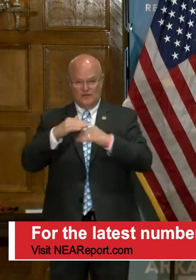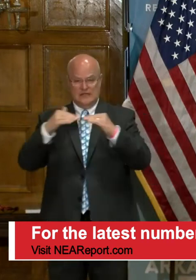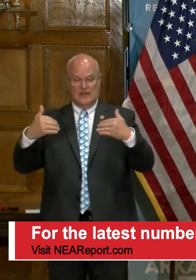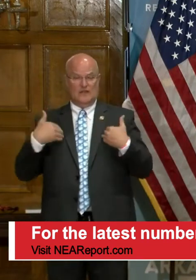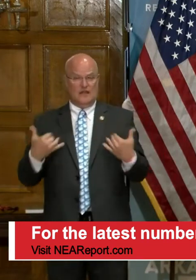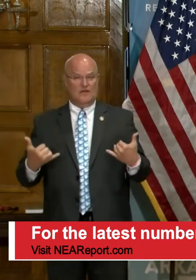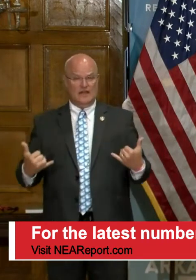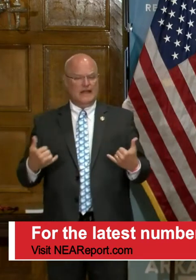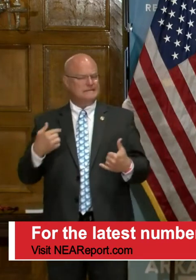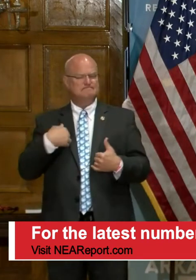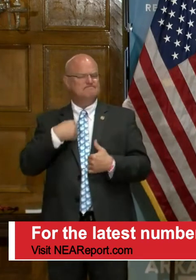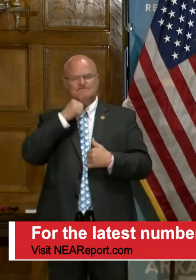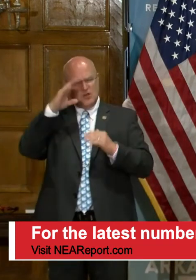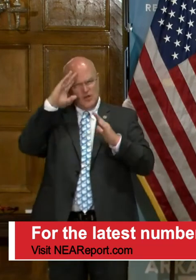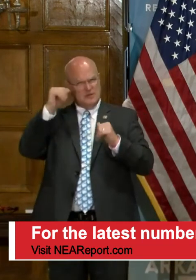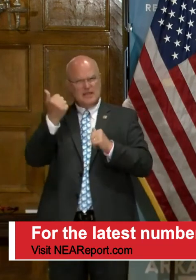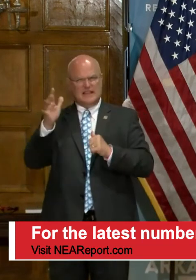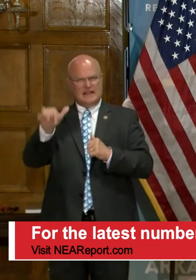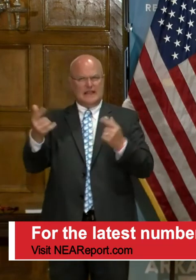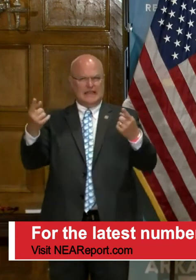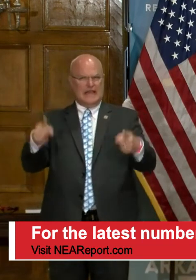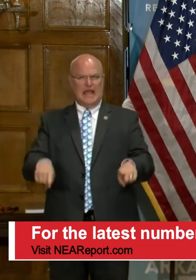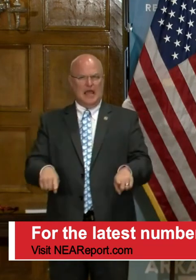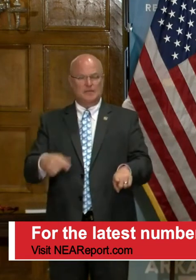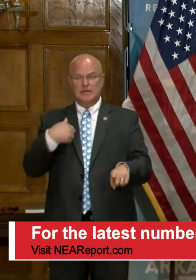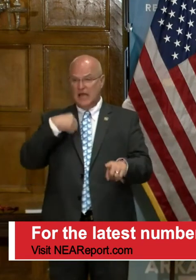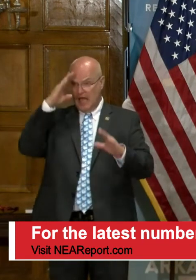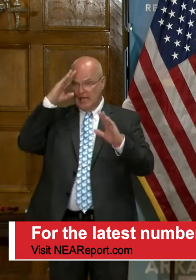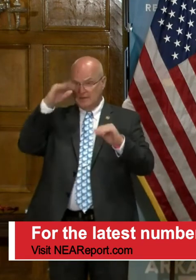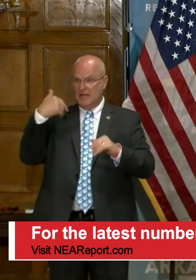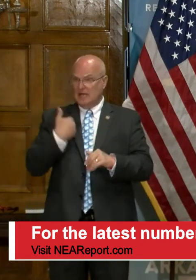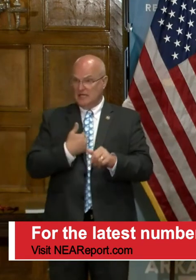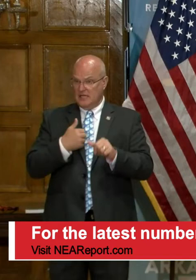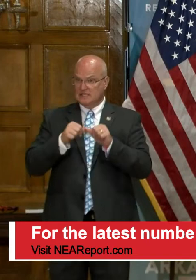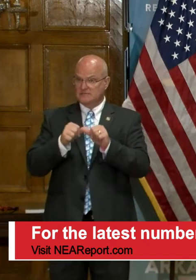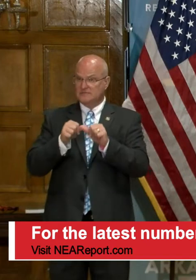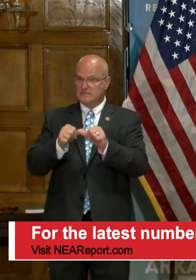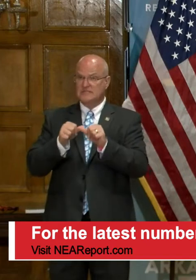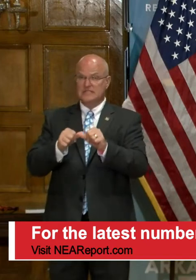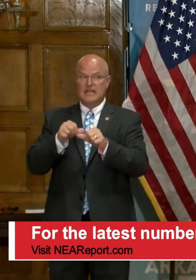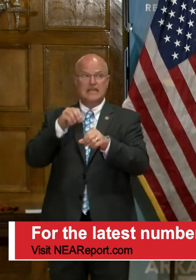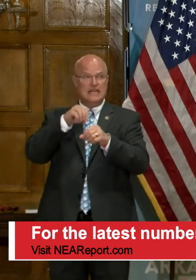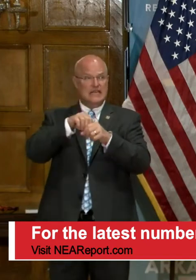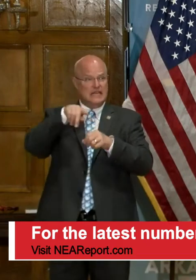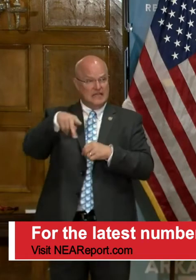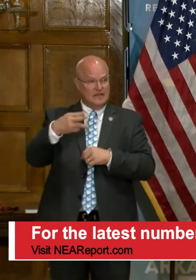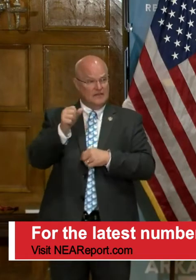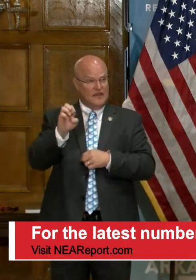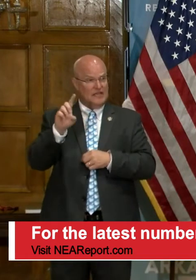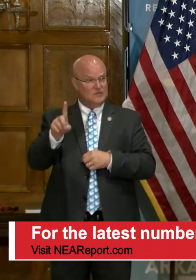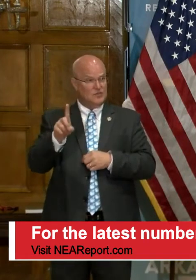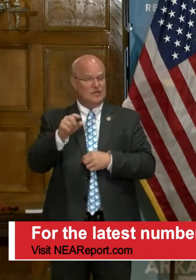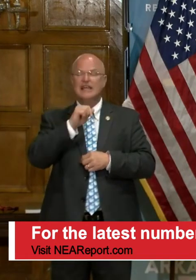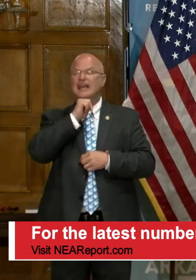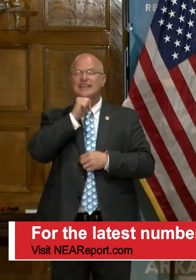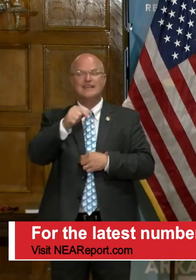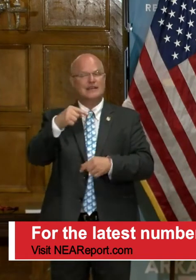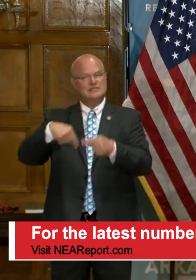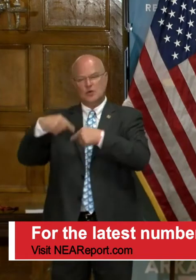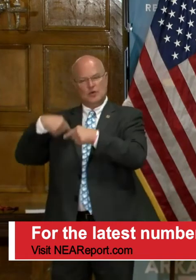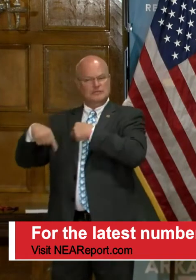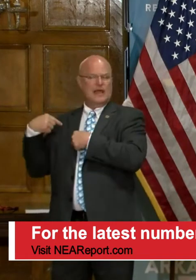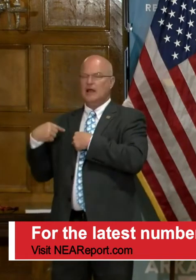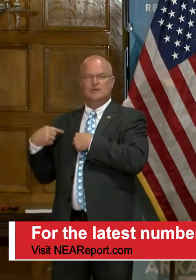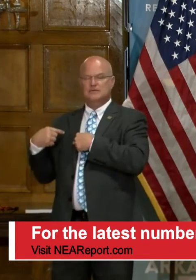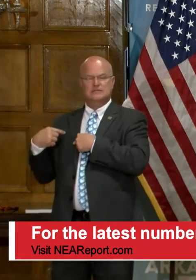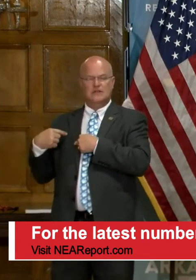have, I don't expect anything like that to happen. I expect us to stay in phase 1 and not retreating